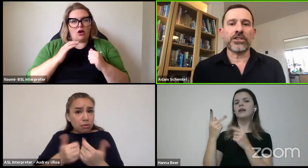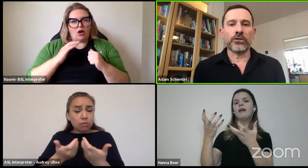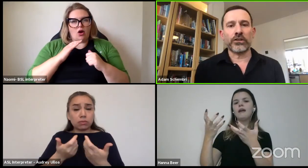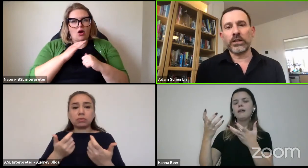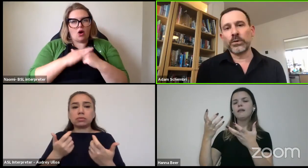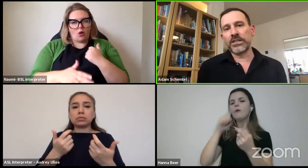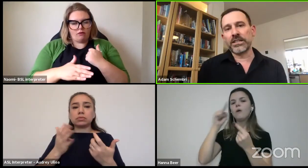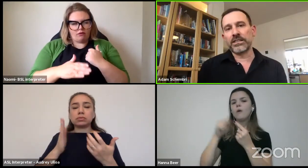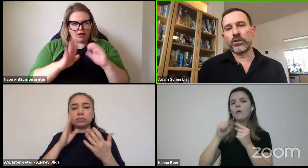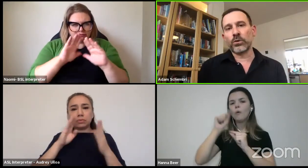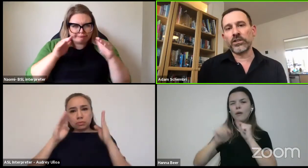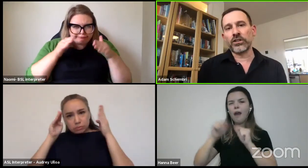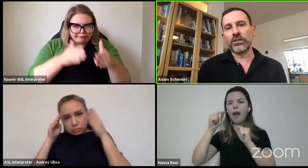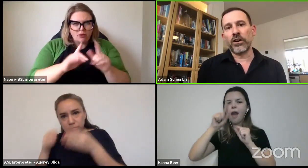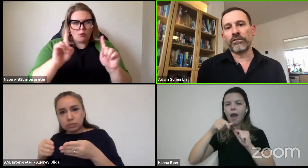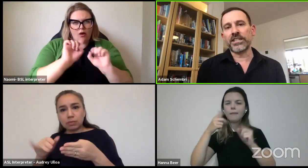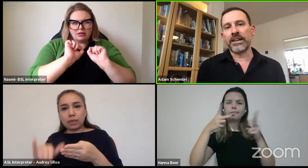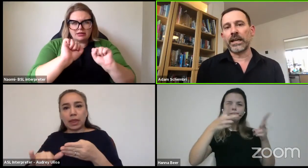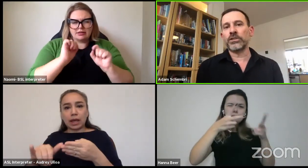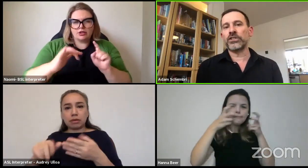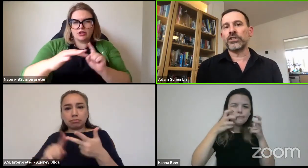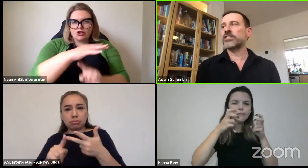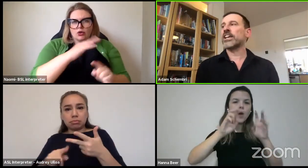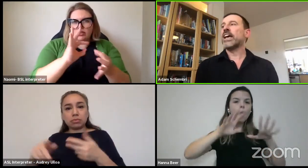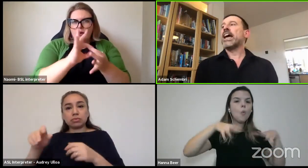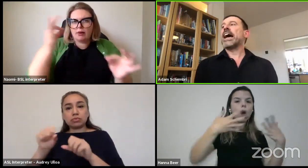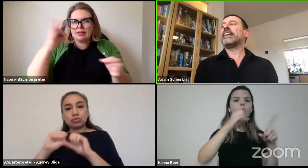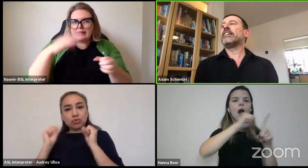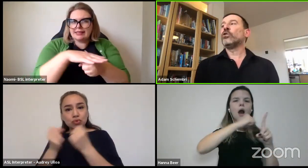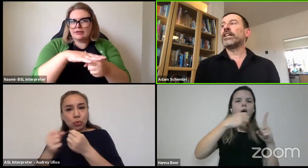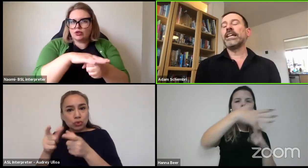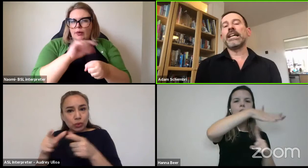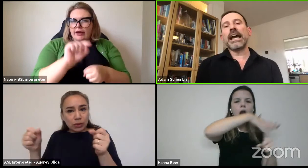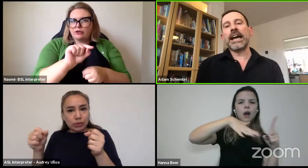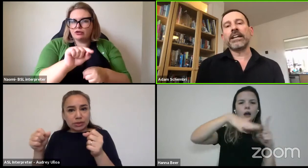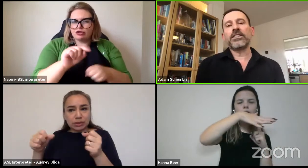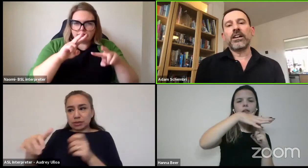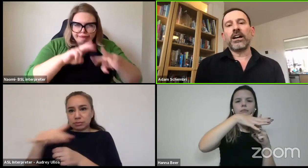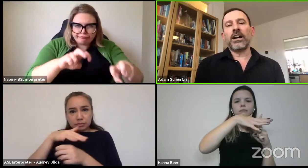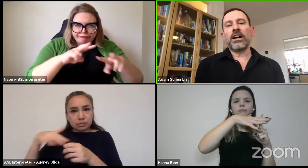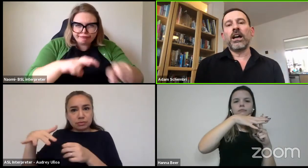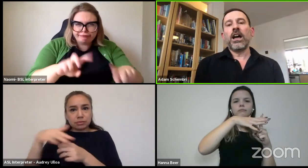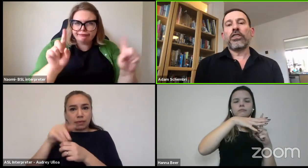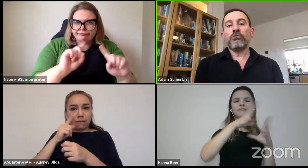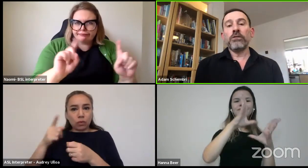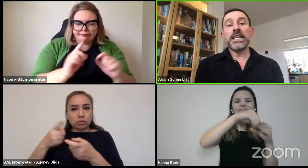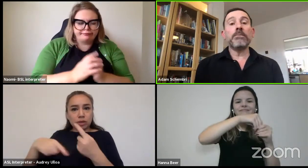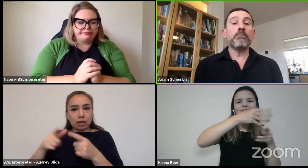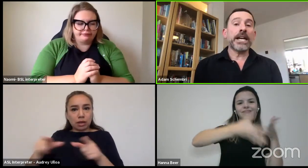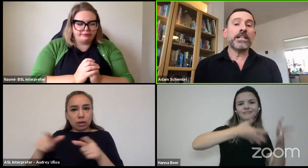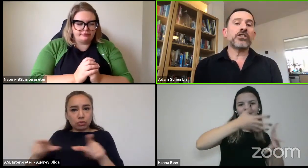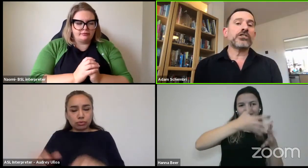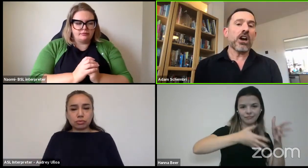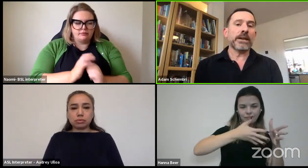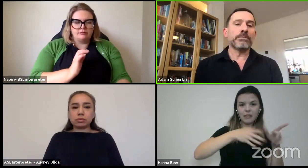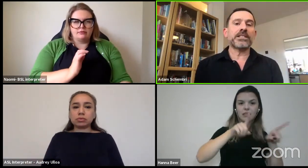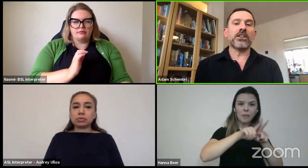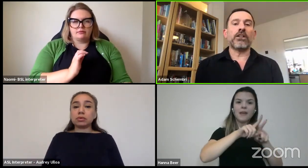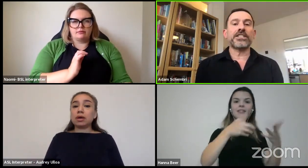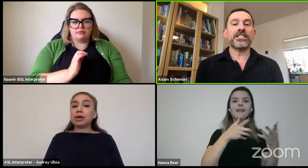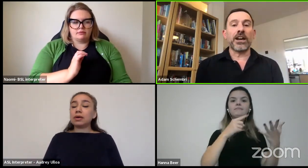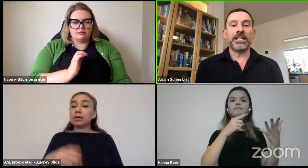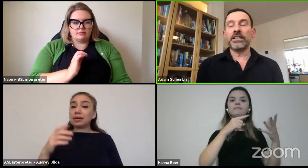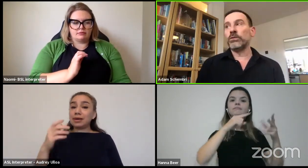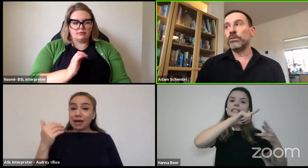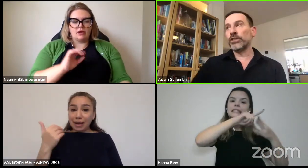on the sociolinguistic situation of sign languages and looking at three major types